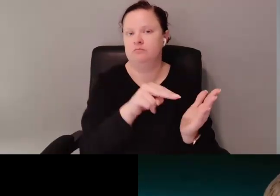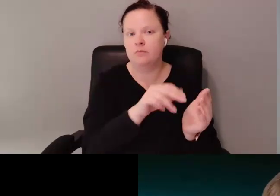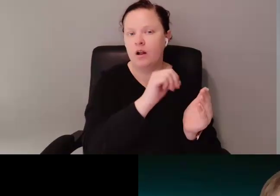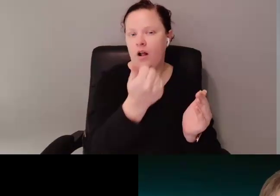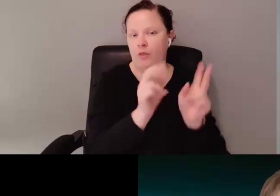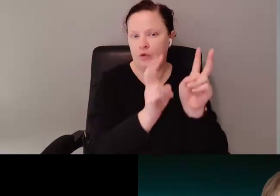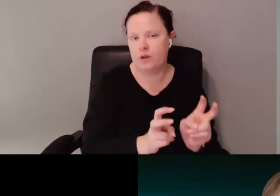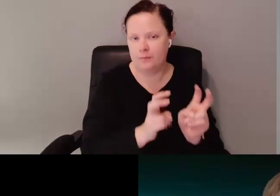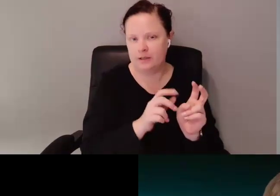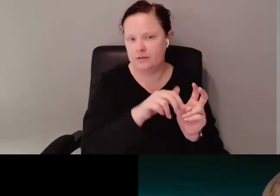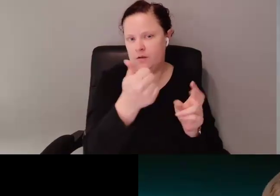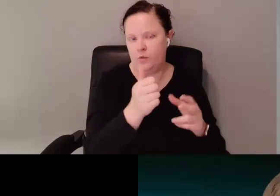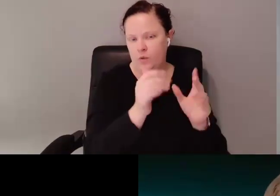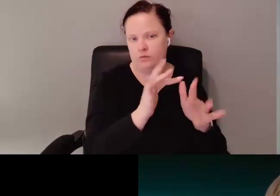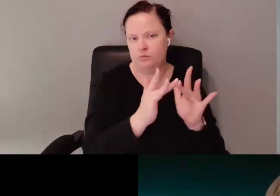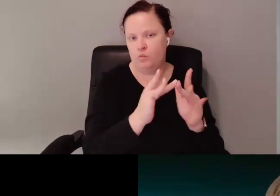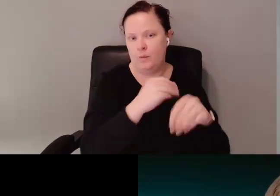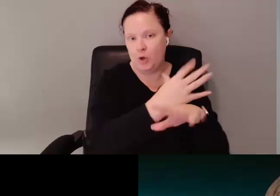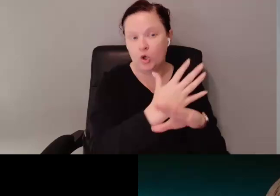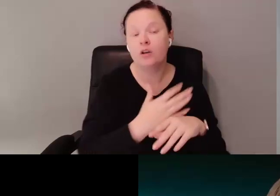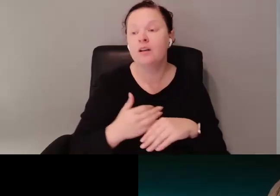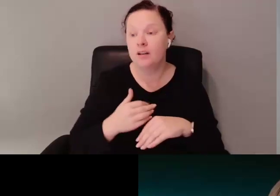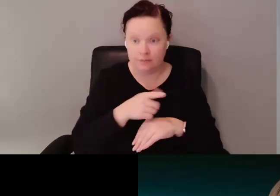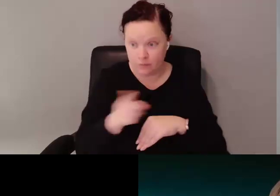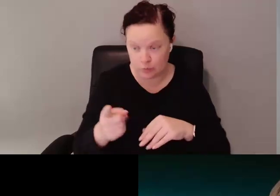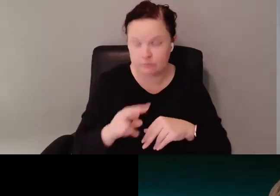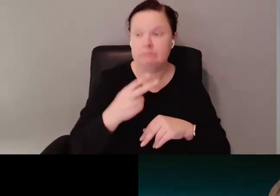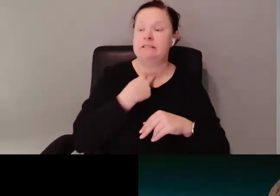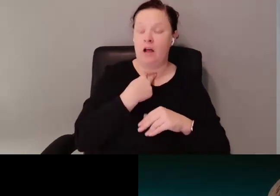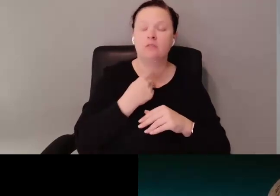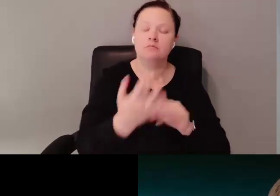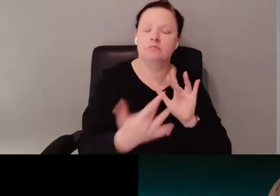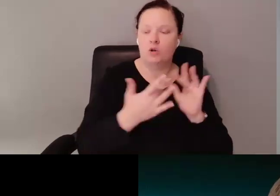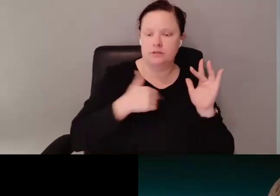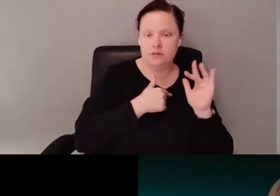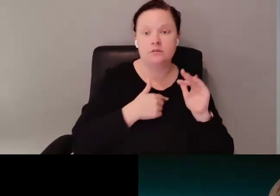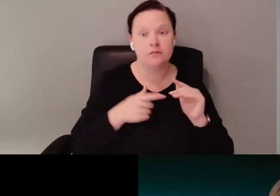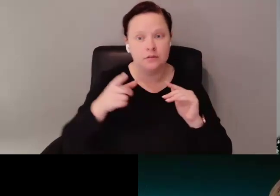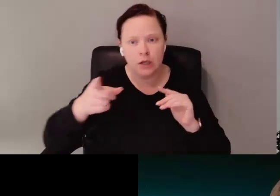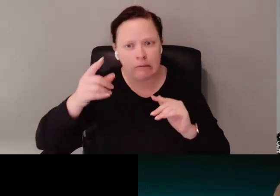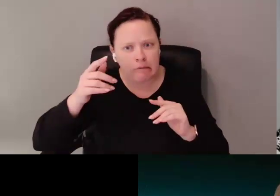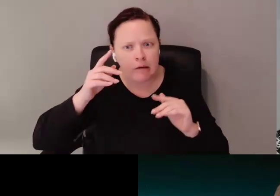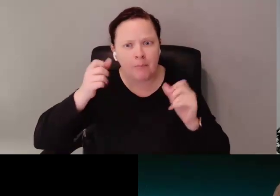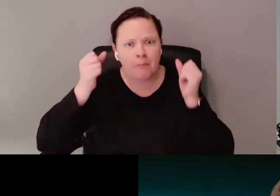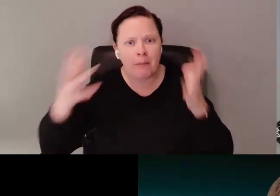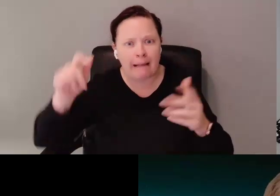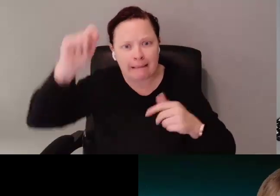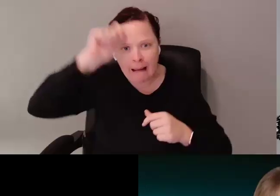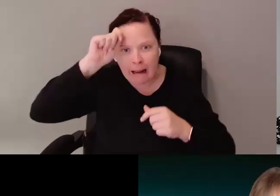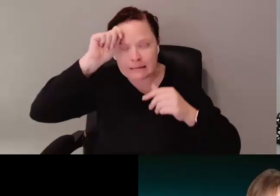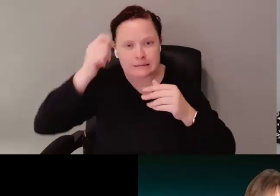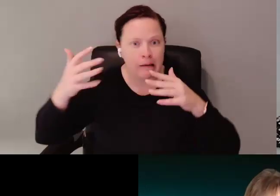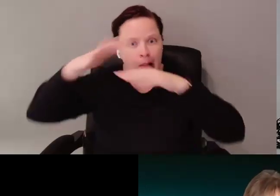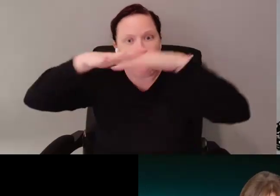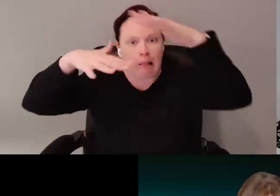have coming up. Or you can always reach out to us as well. You have a lot of hats on your head. Yeah. So